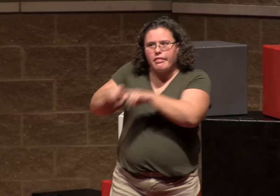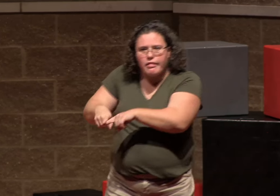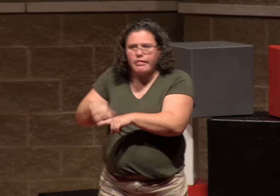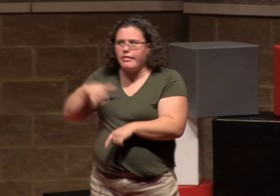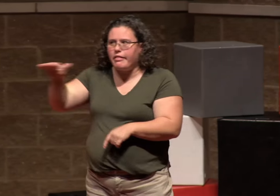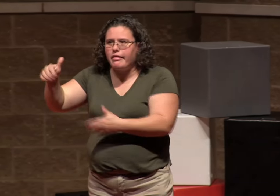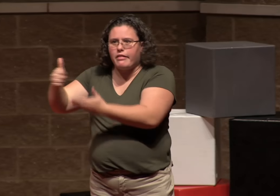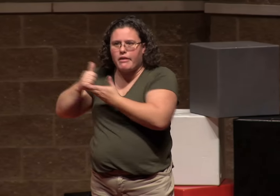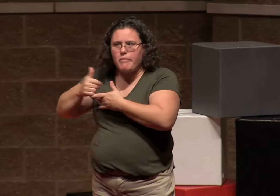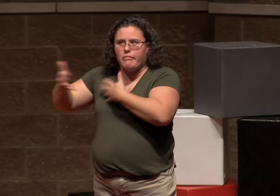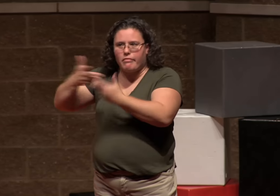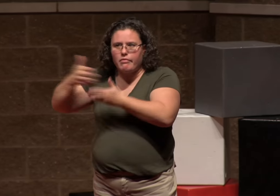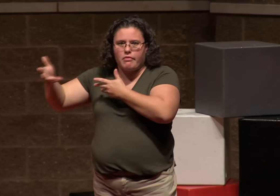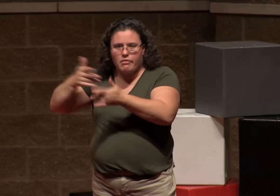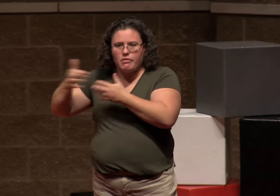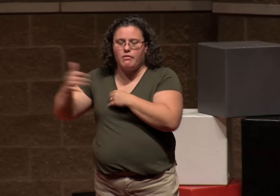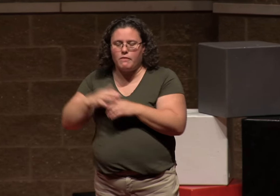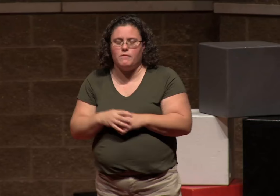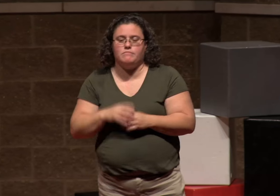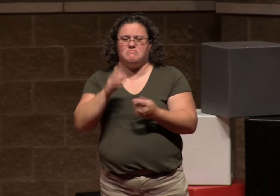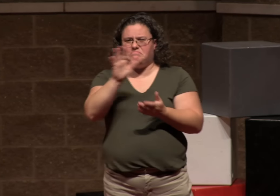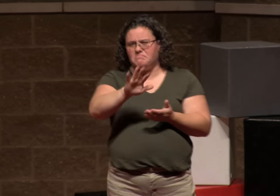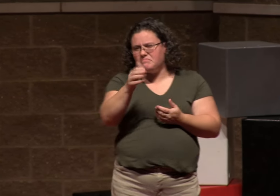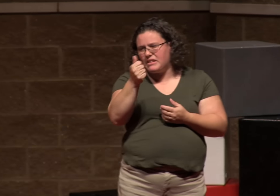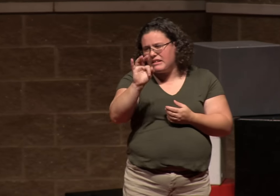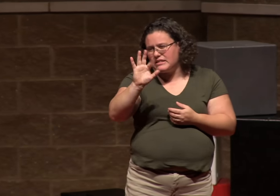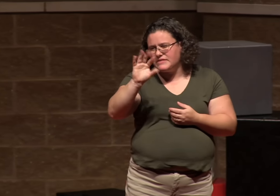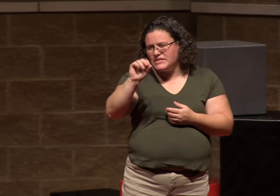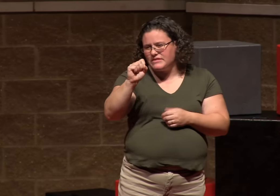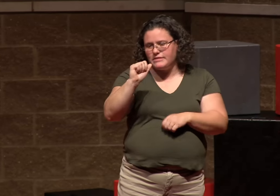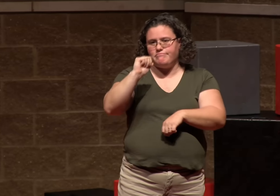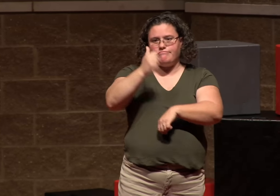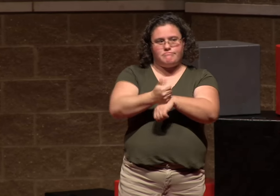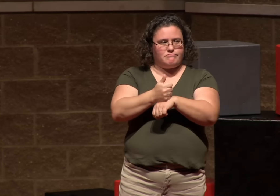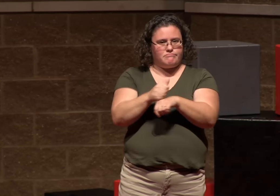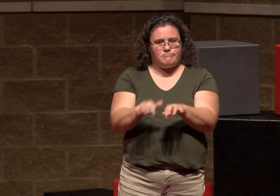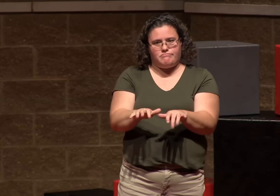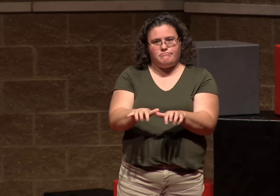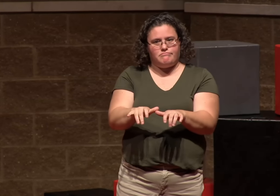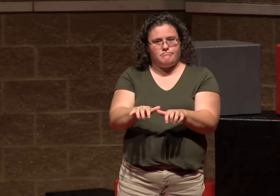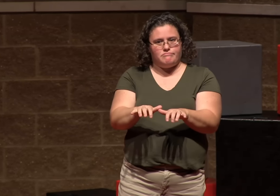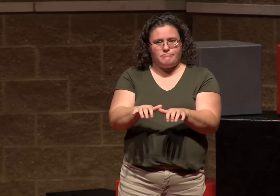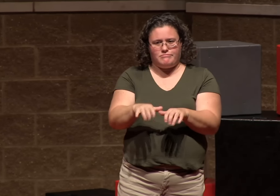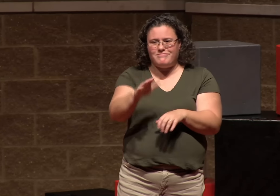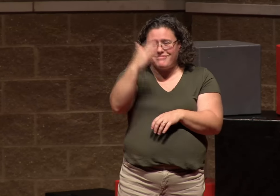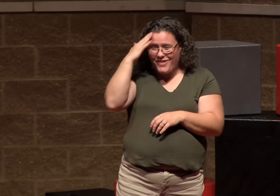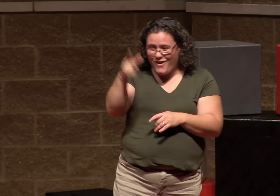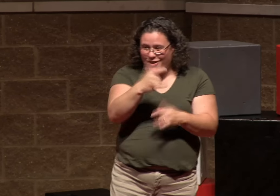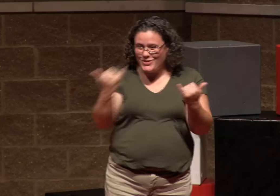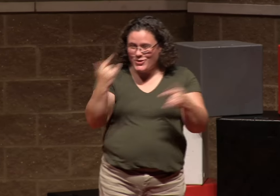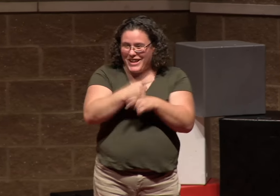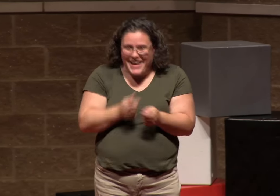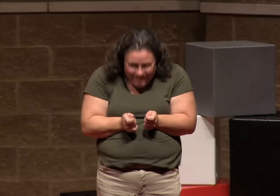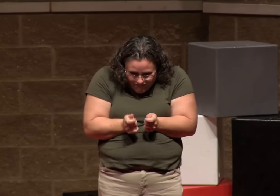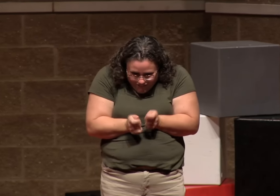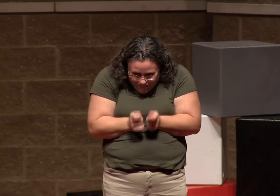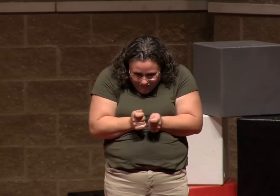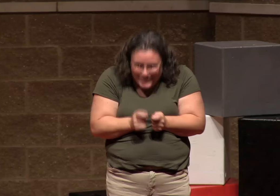phone. We depended on people to help us communicate through that phone. Around the 1950s, there was something called a TTY.